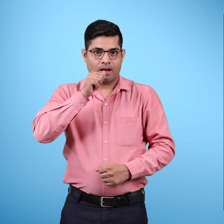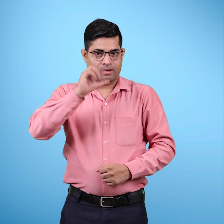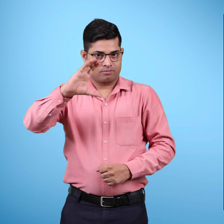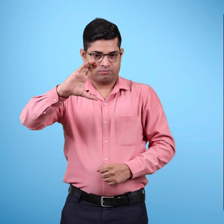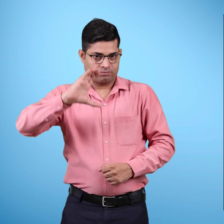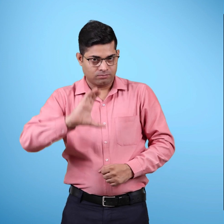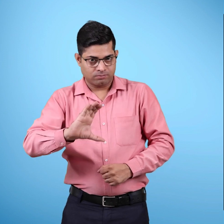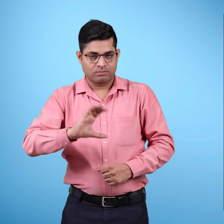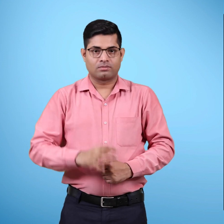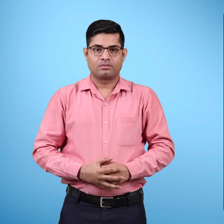water,